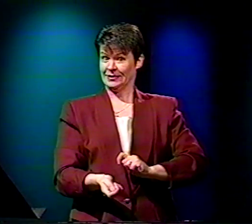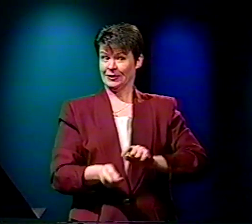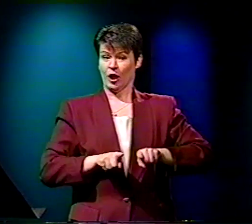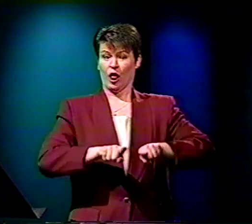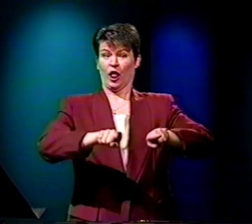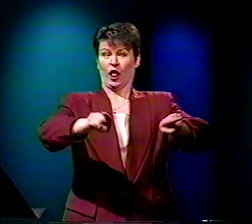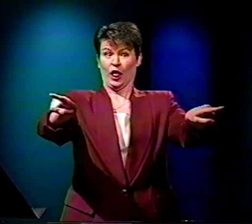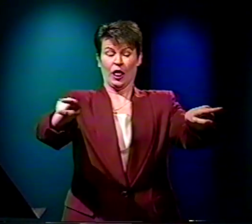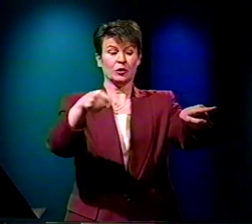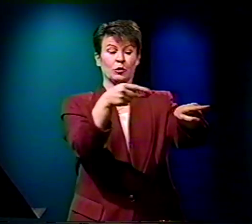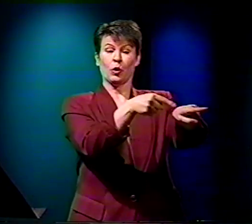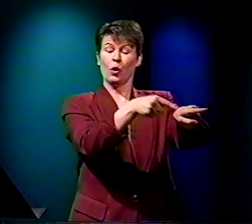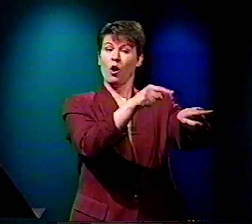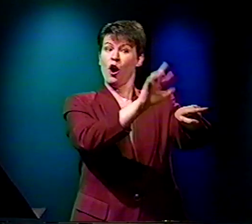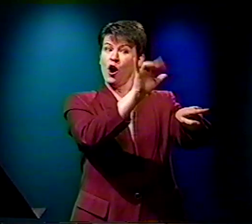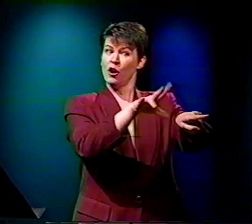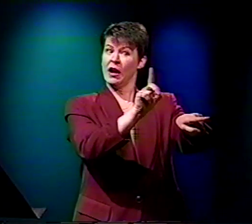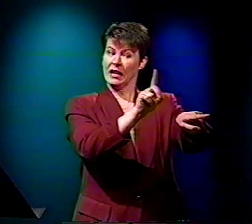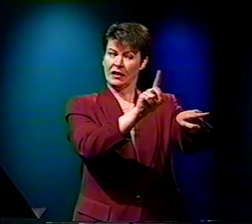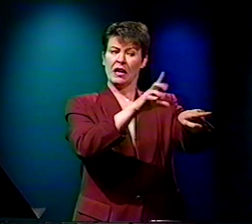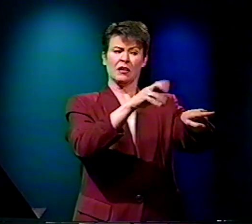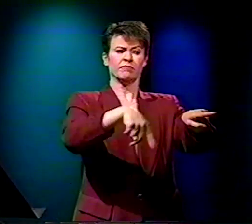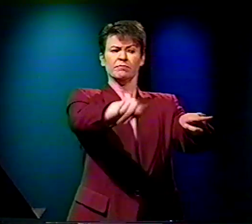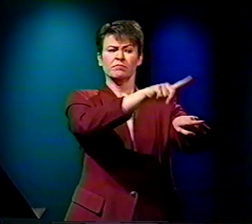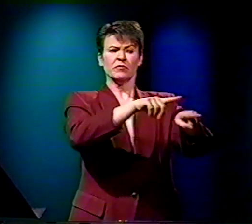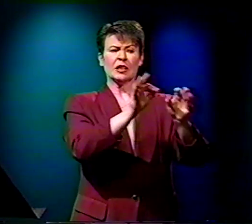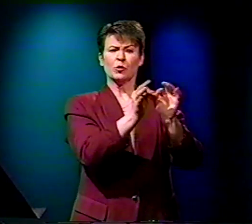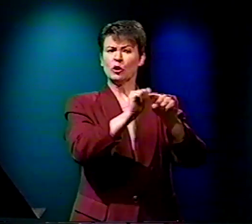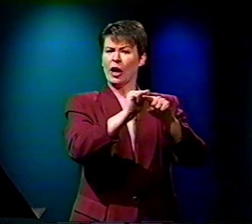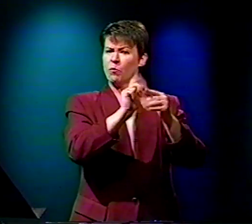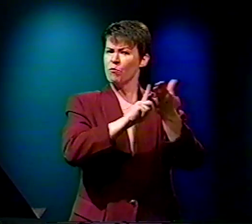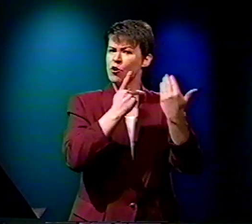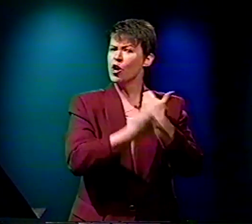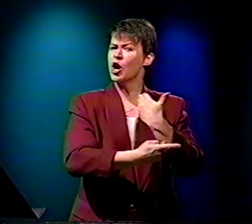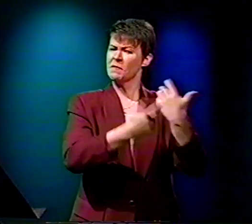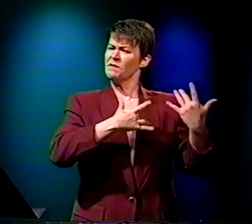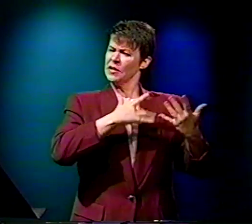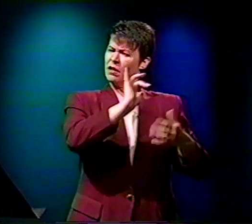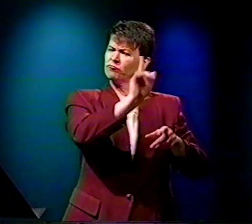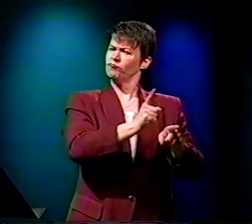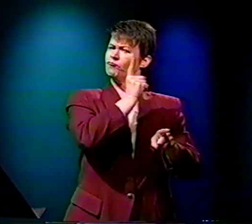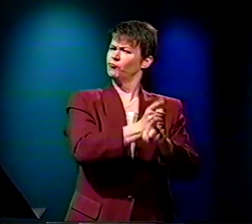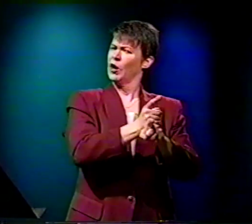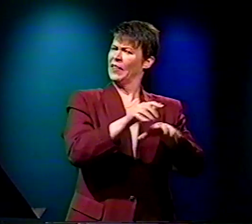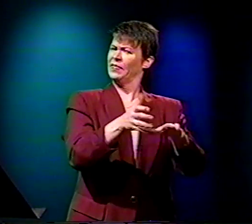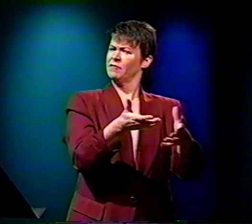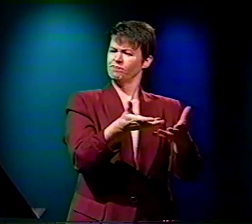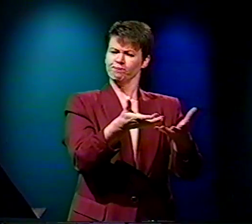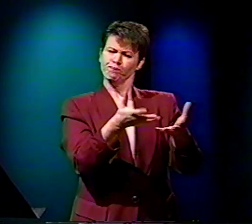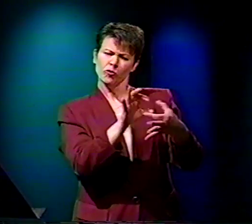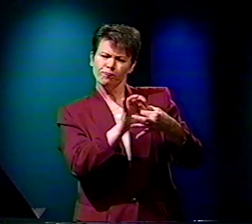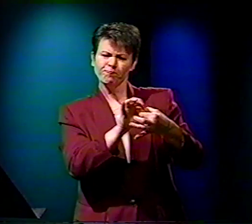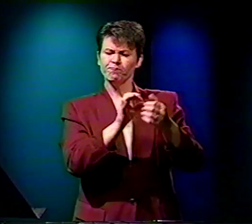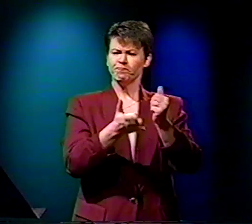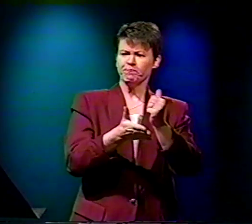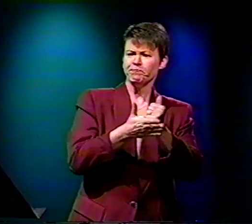sure that the changes that occur are going towards the same purposes and goals. So we have interpreter training programs that feel that they are really doing the right thing